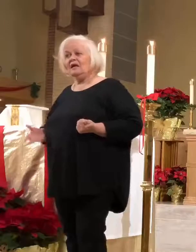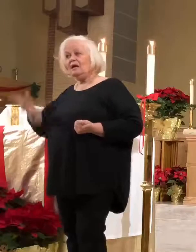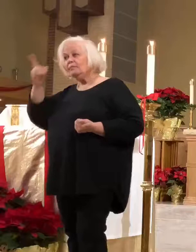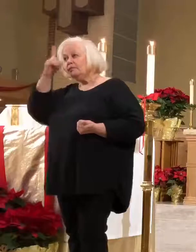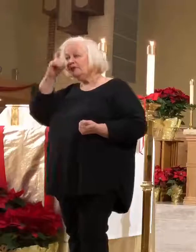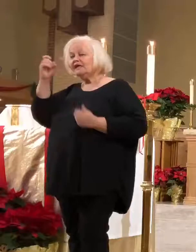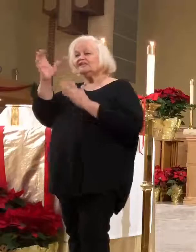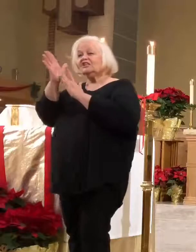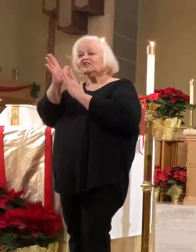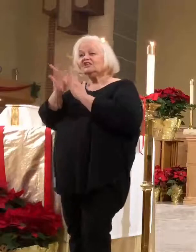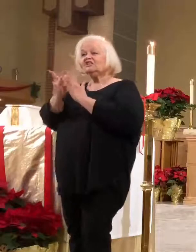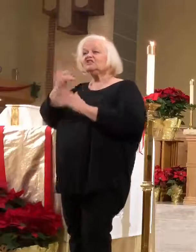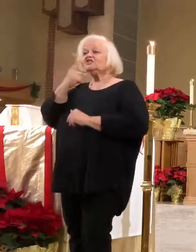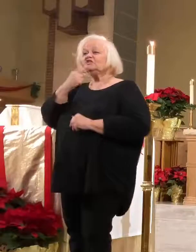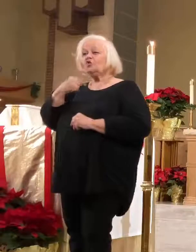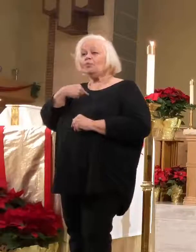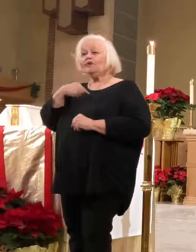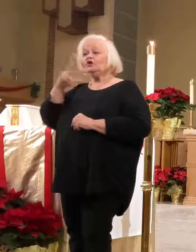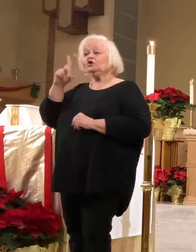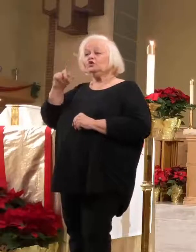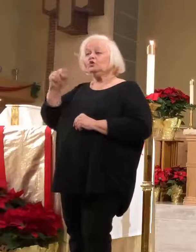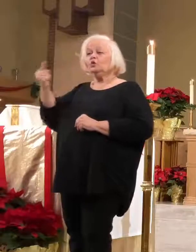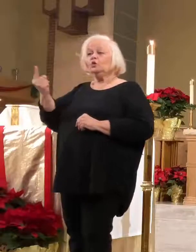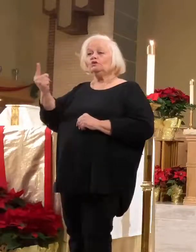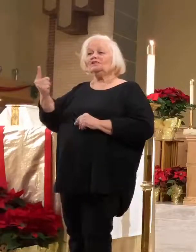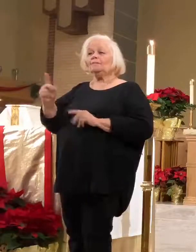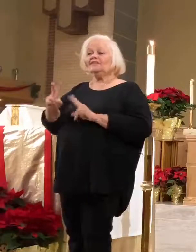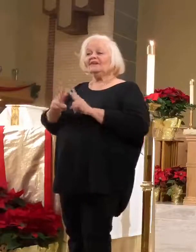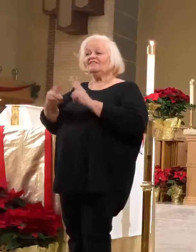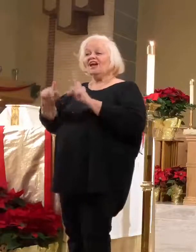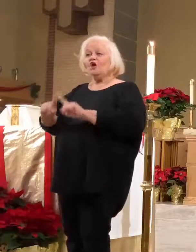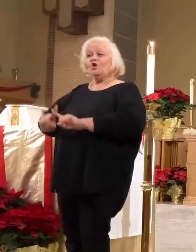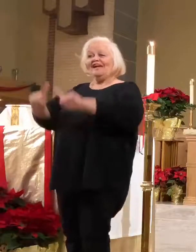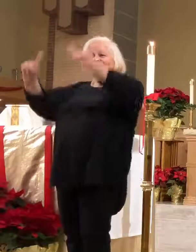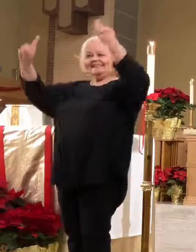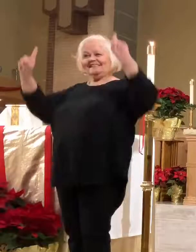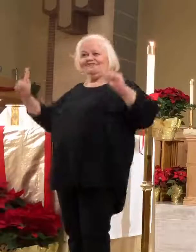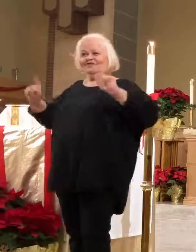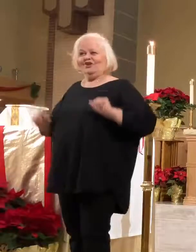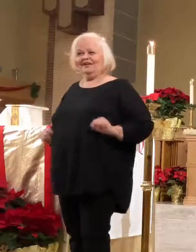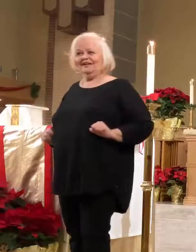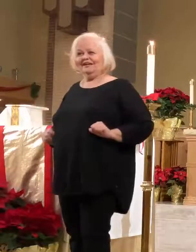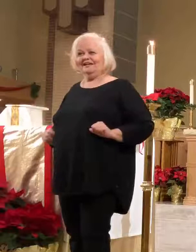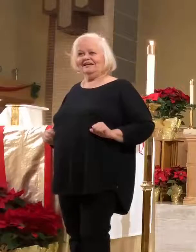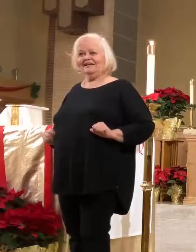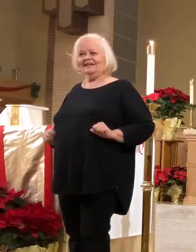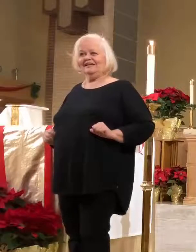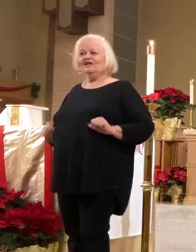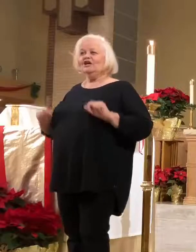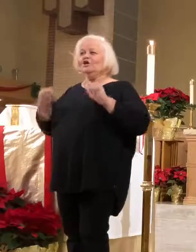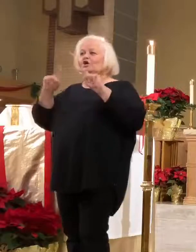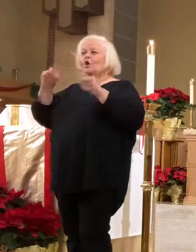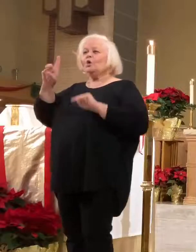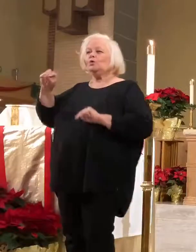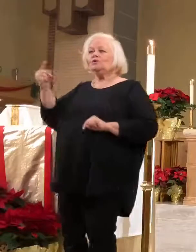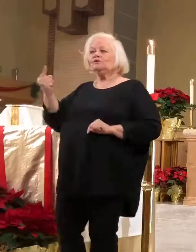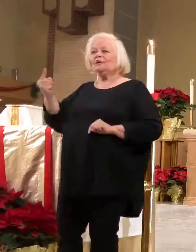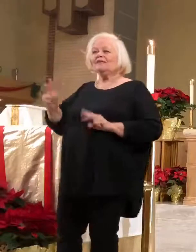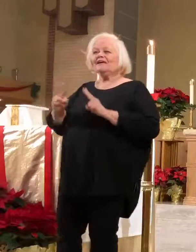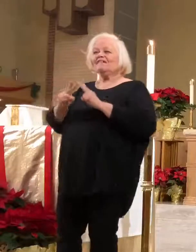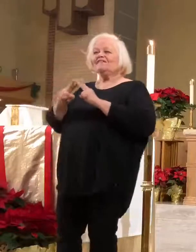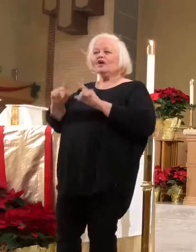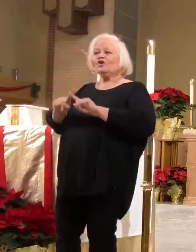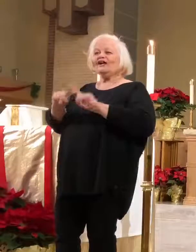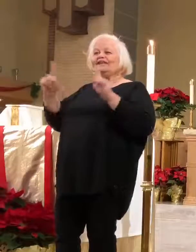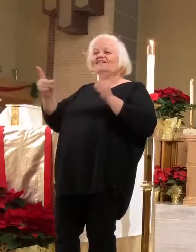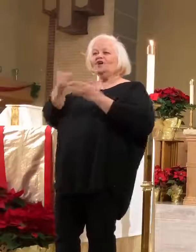Because Jesus told me to go do something very different. To go and do something very different